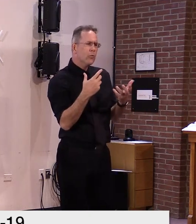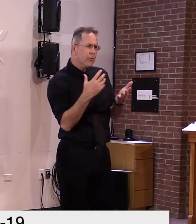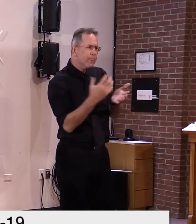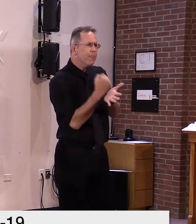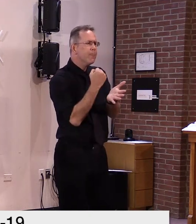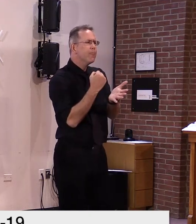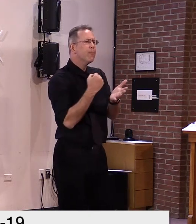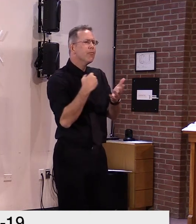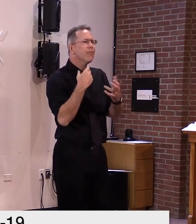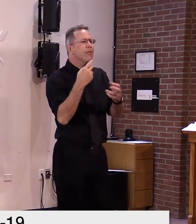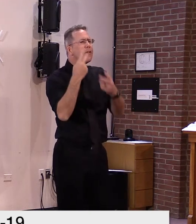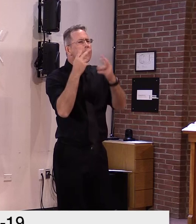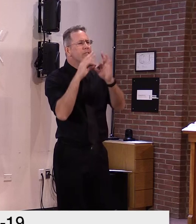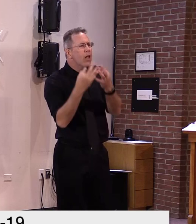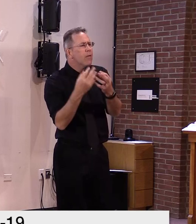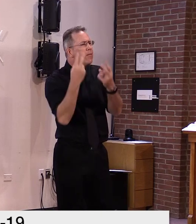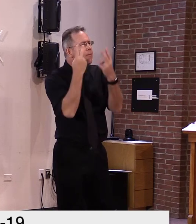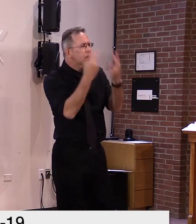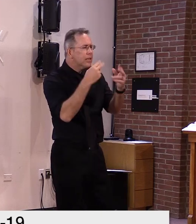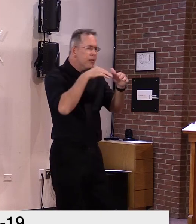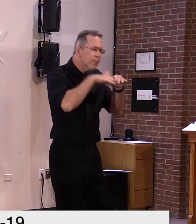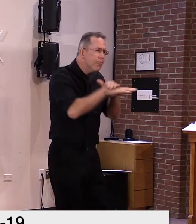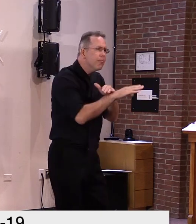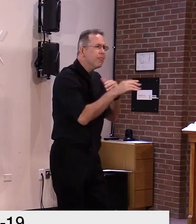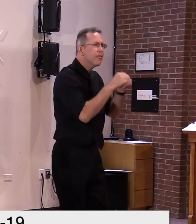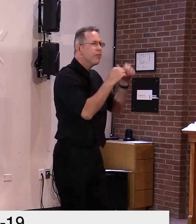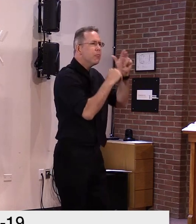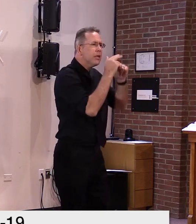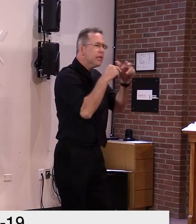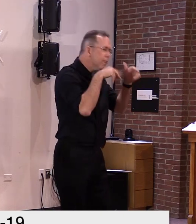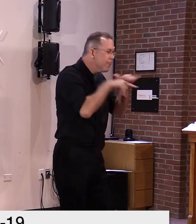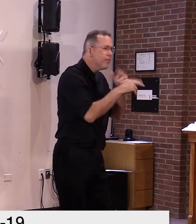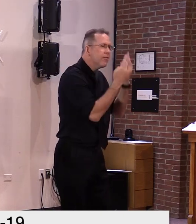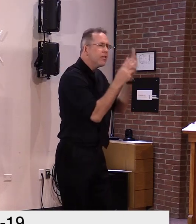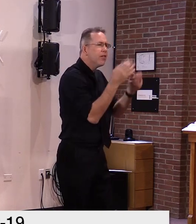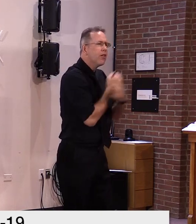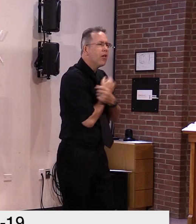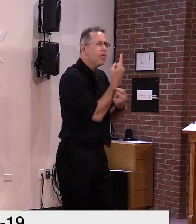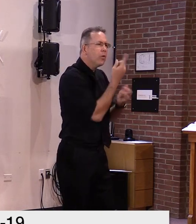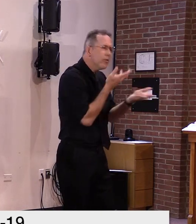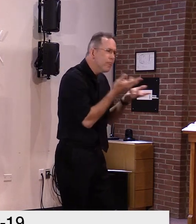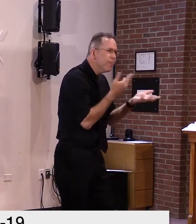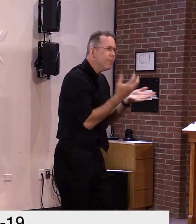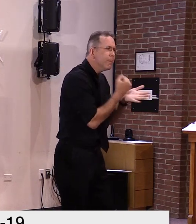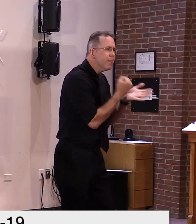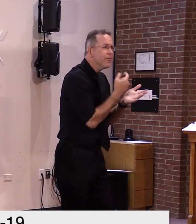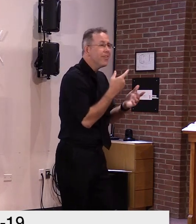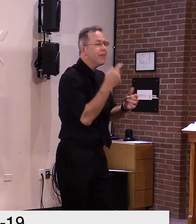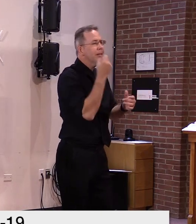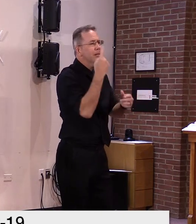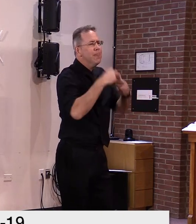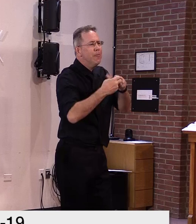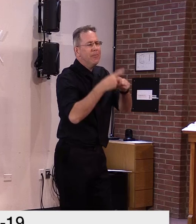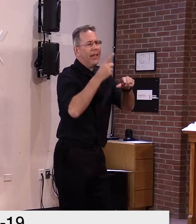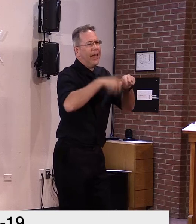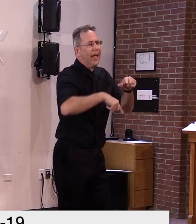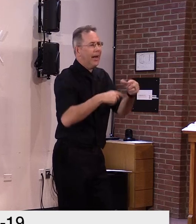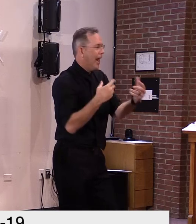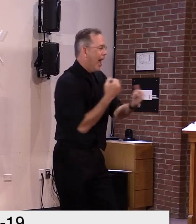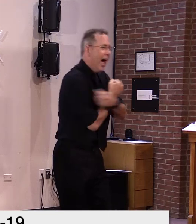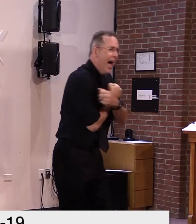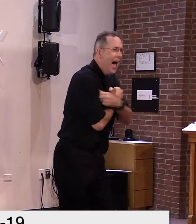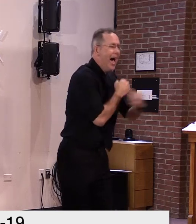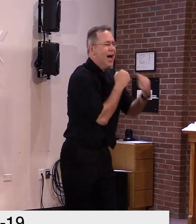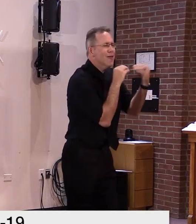strict and specific guardrails to define how to conduct indoor visitation as safely as